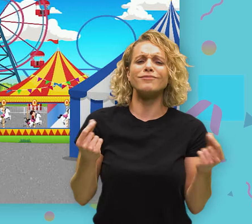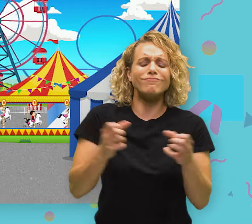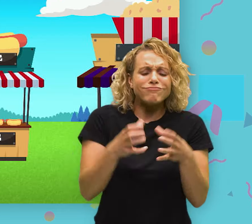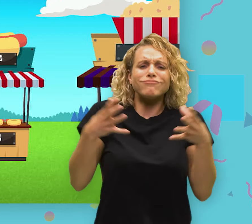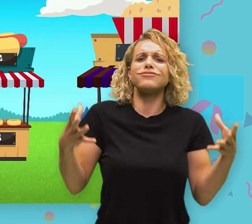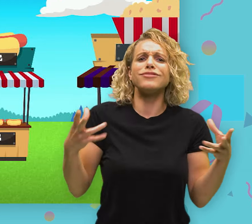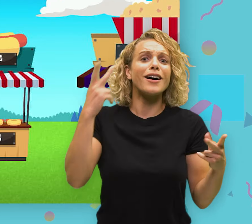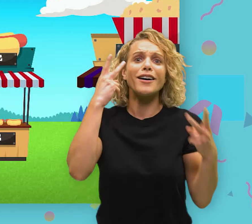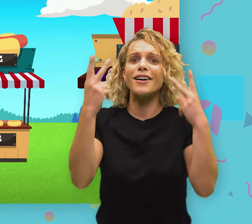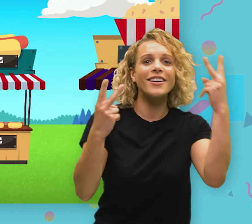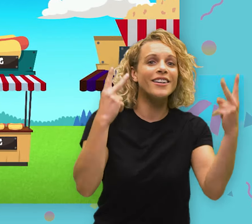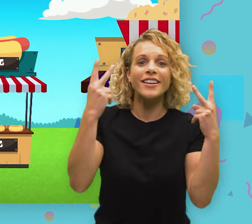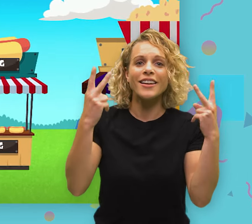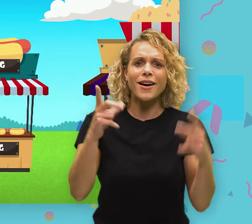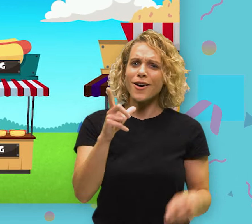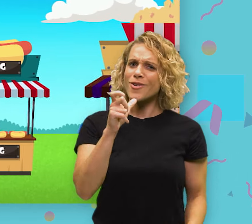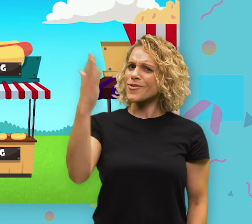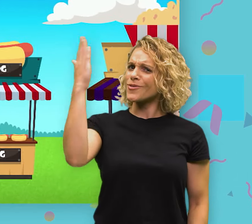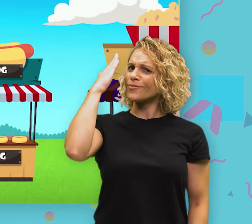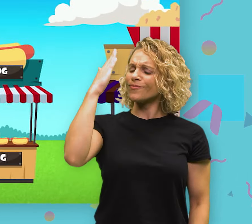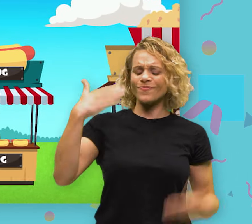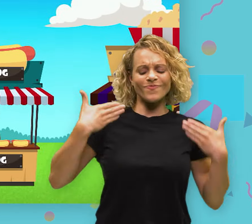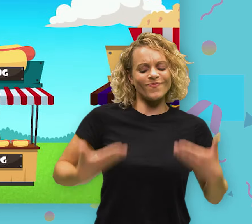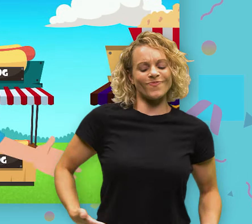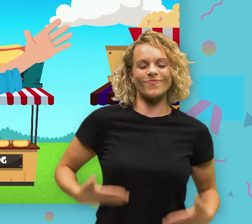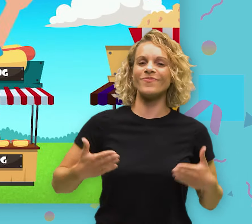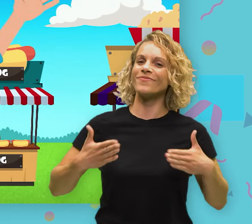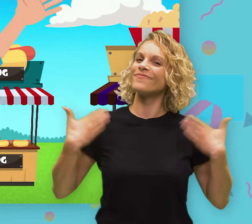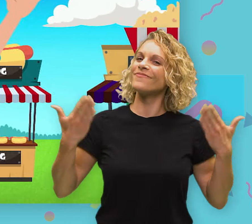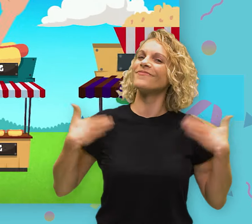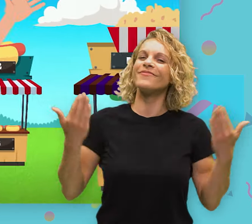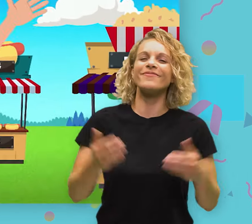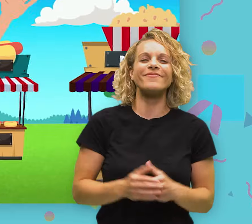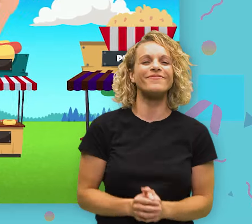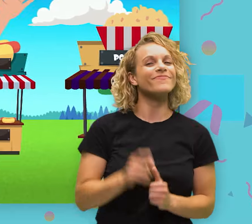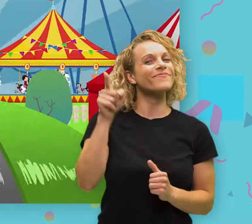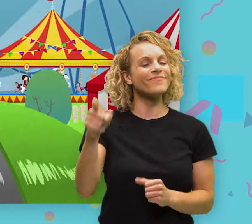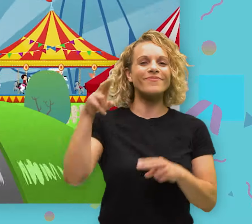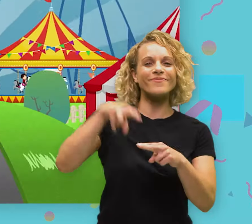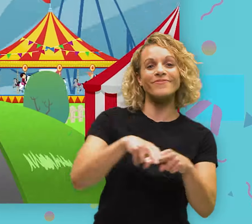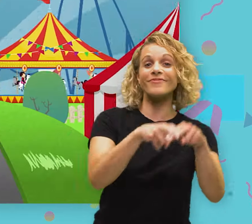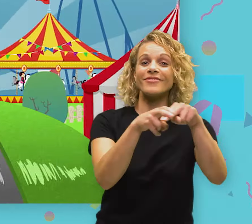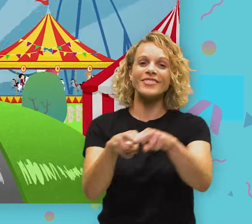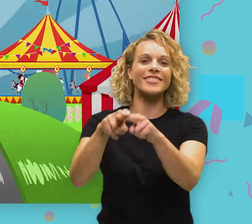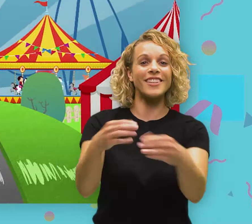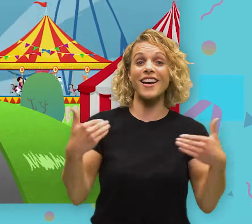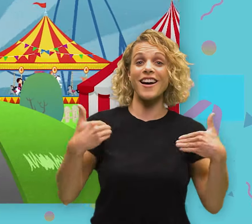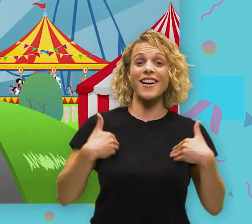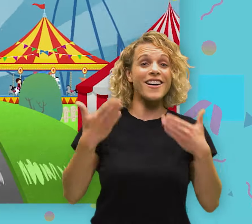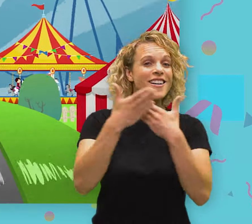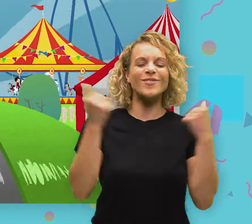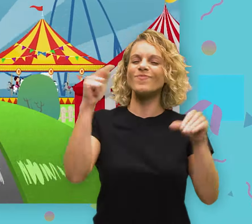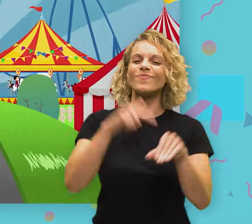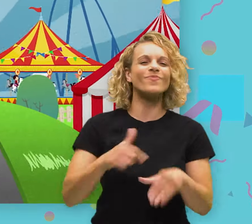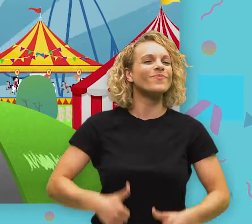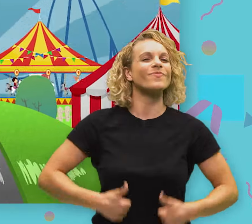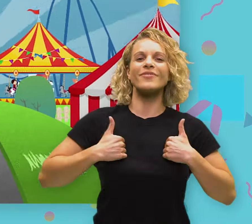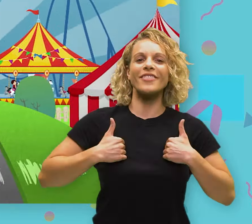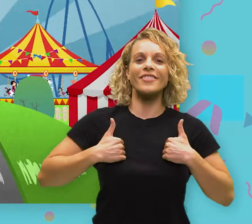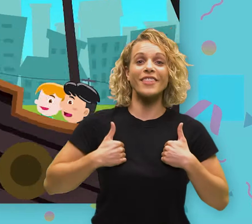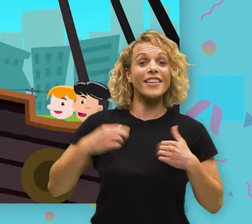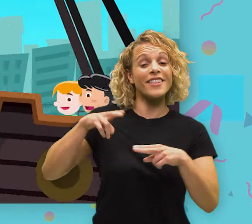do and so much to see. Who'd have thought I'd be this happy? At the theme park, I have the time